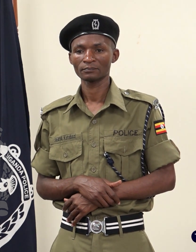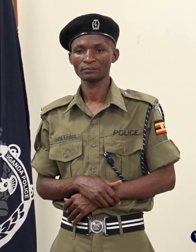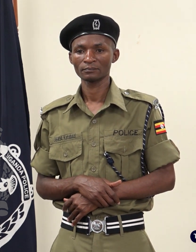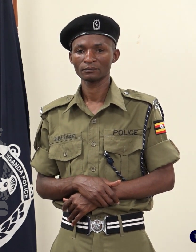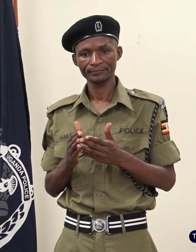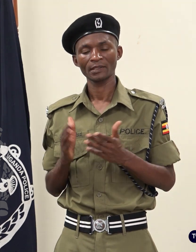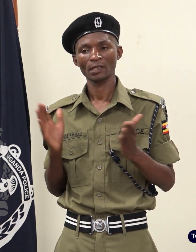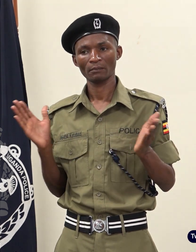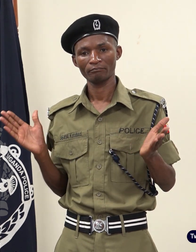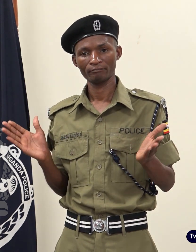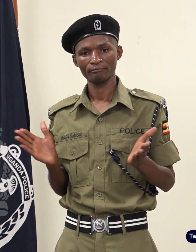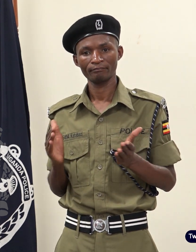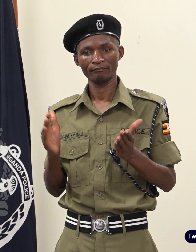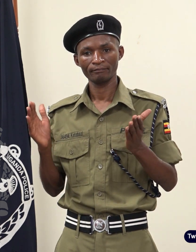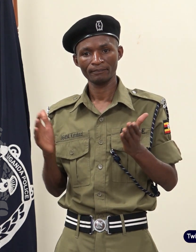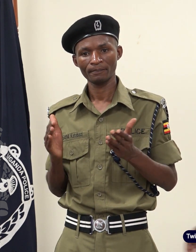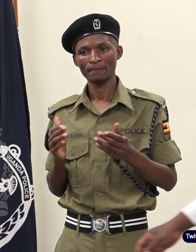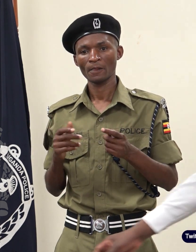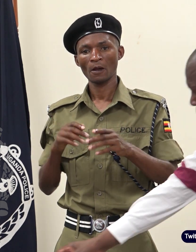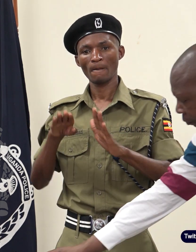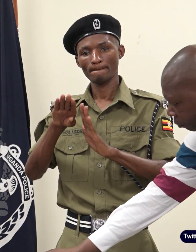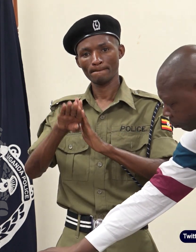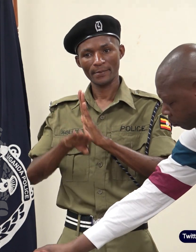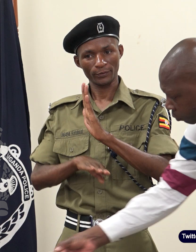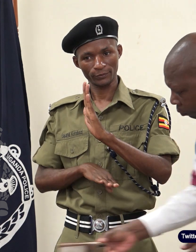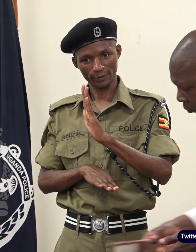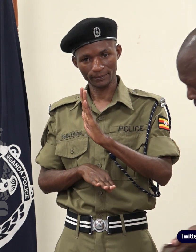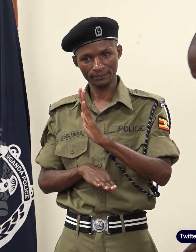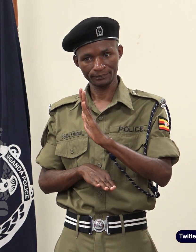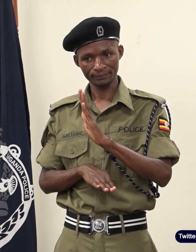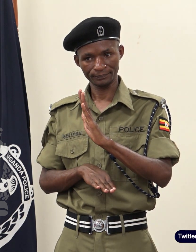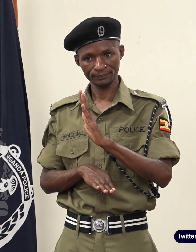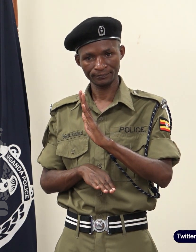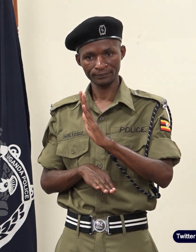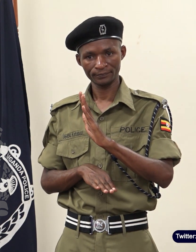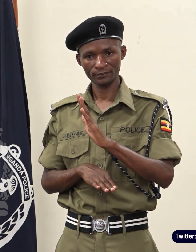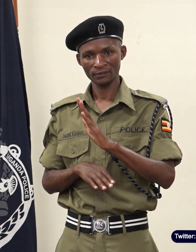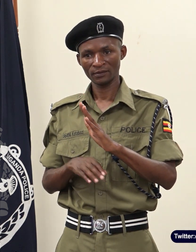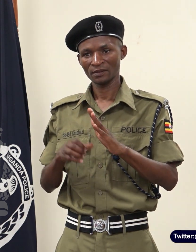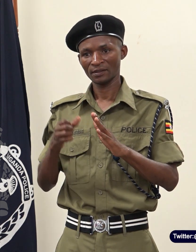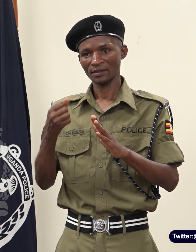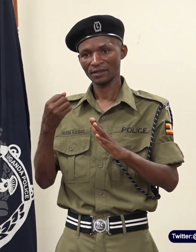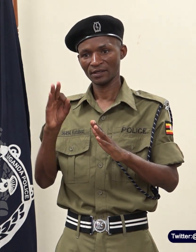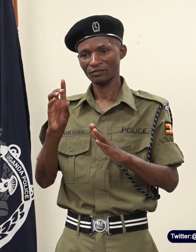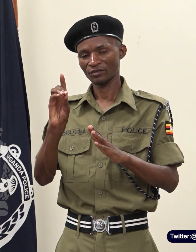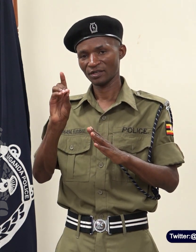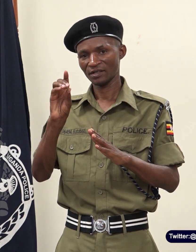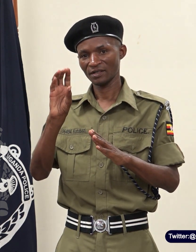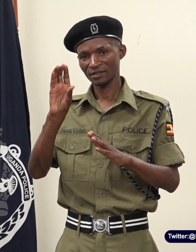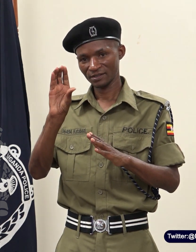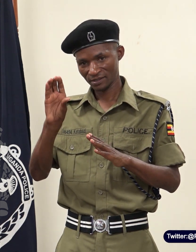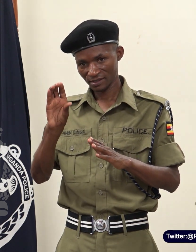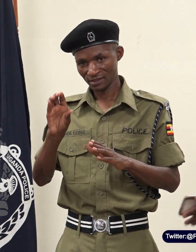continuing to police drives by the FDC and NUP.